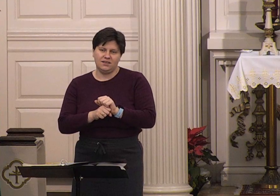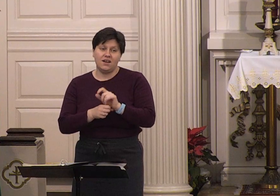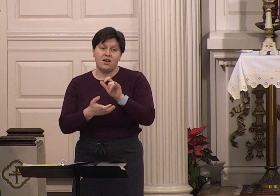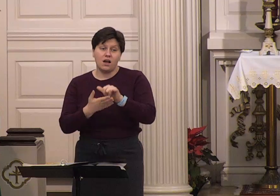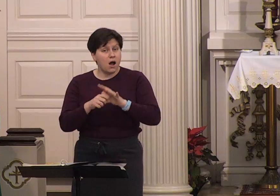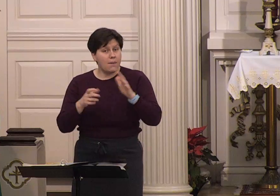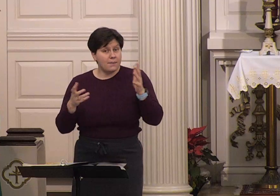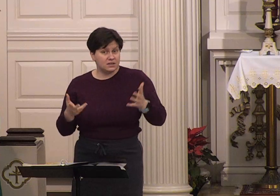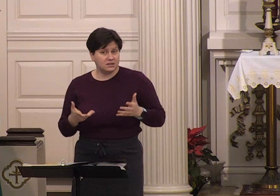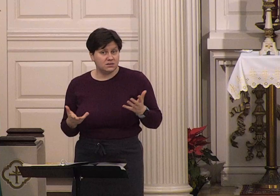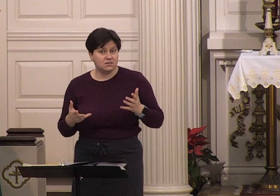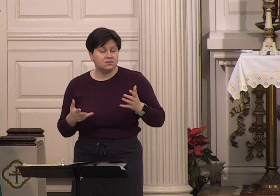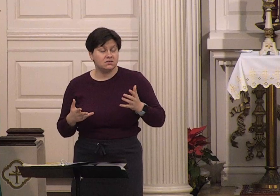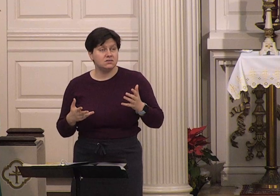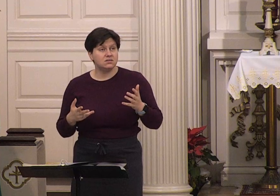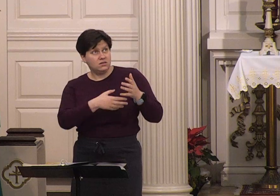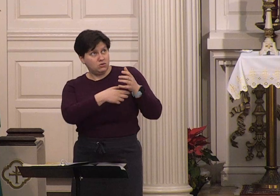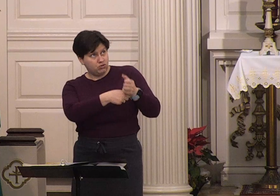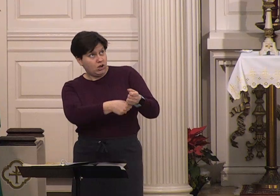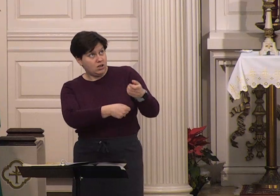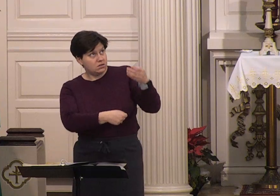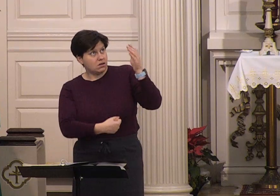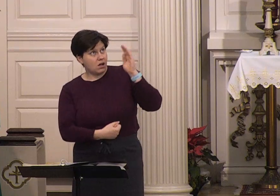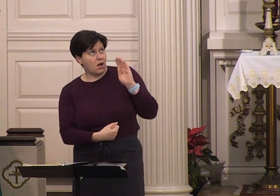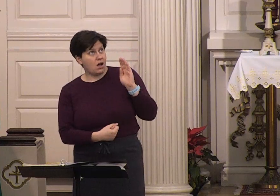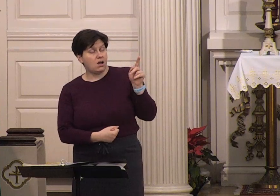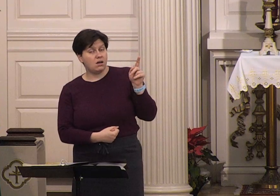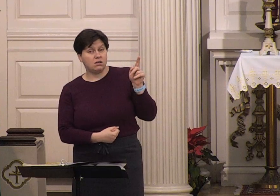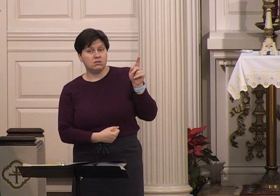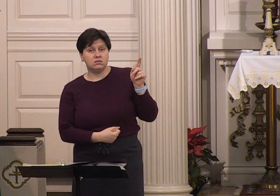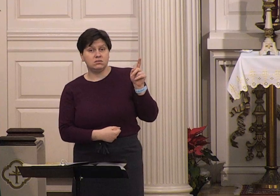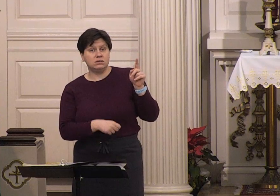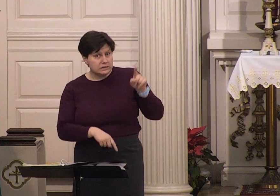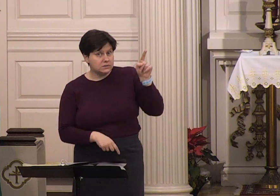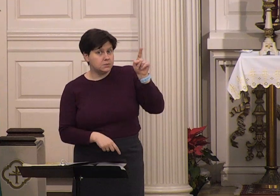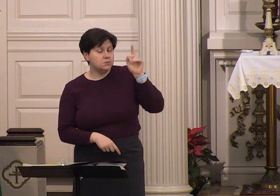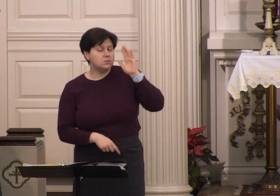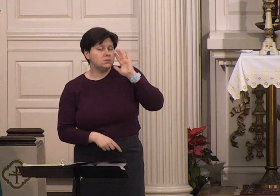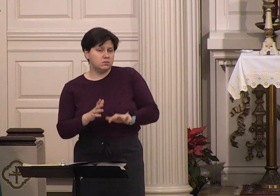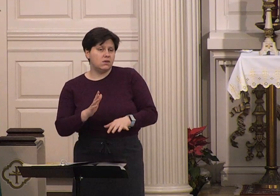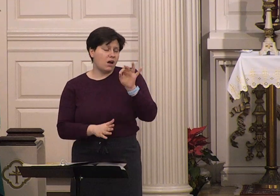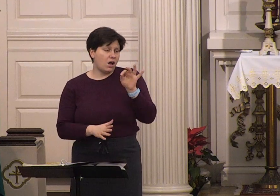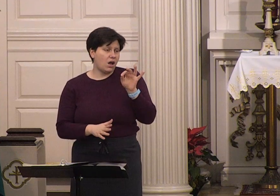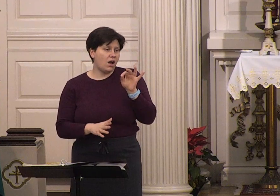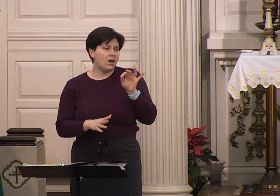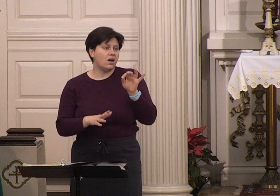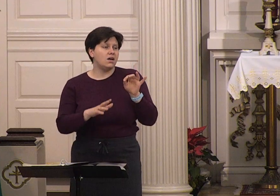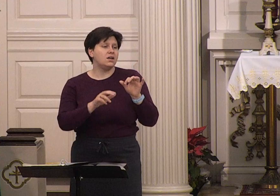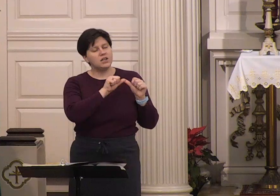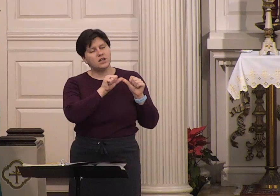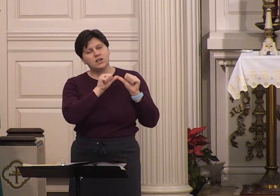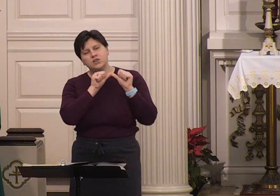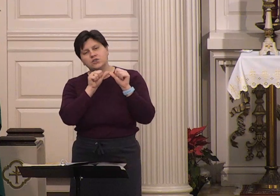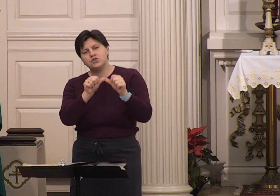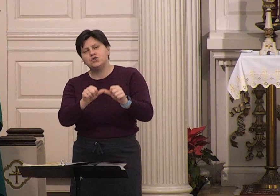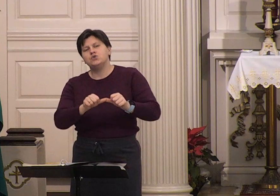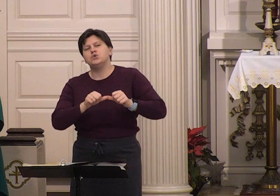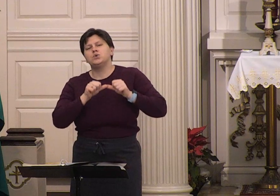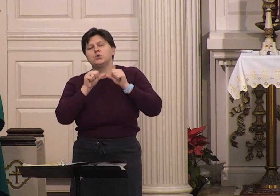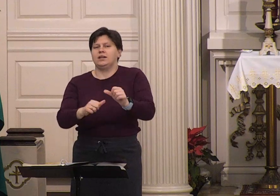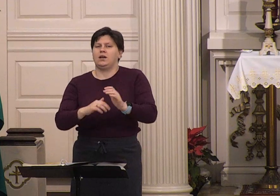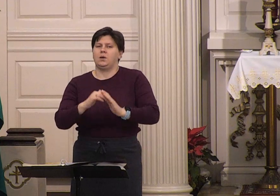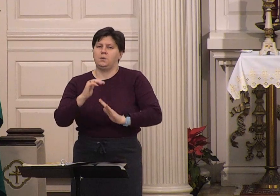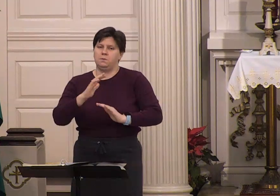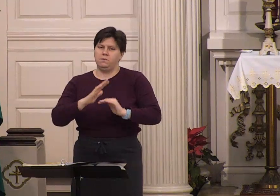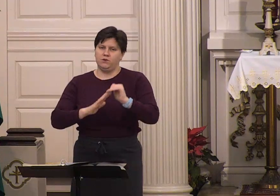God, and in Him, we will find enduring comfort. But